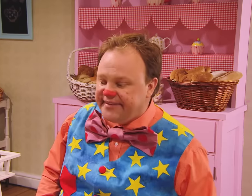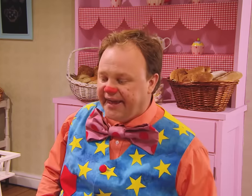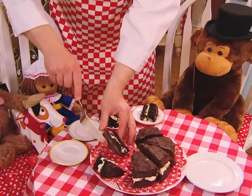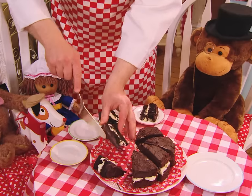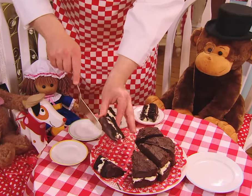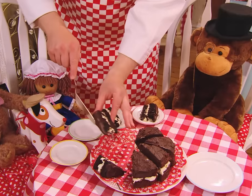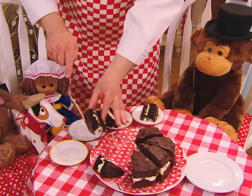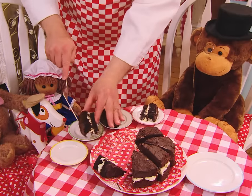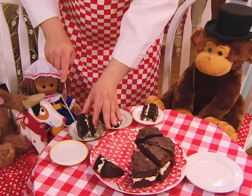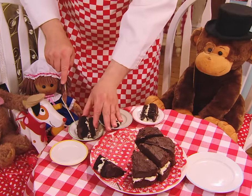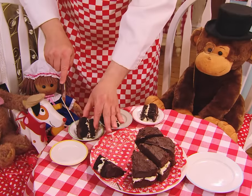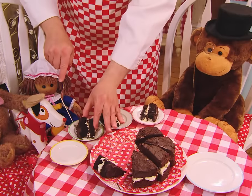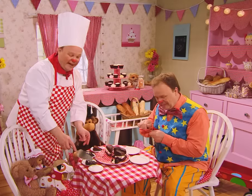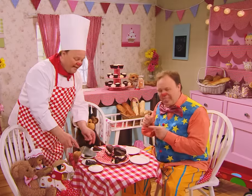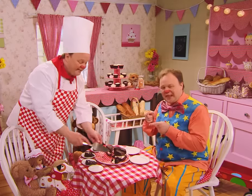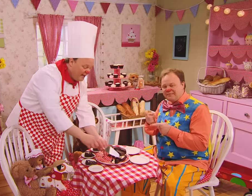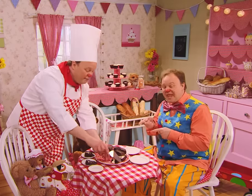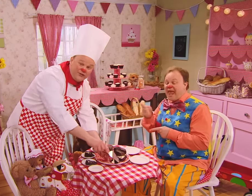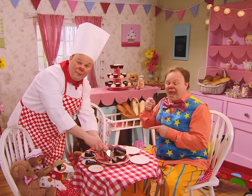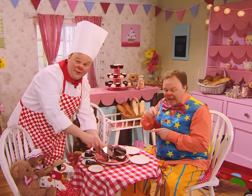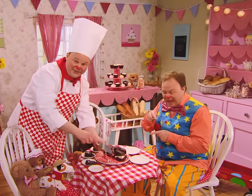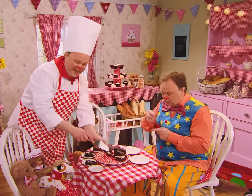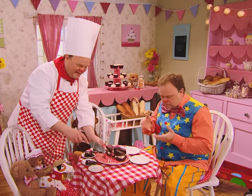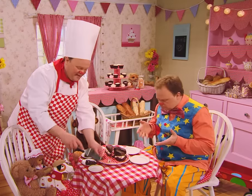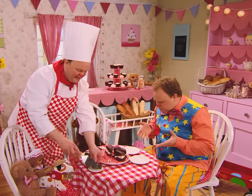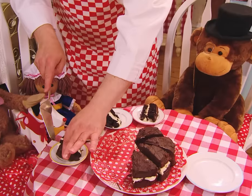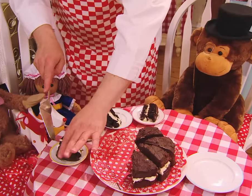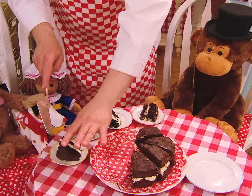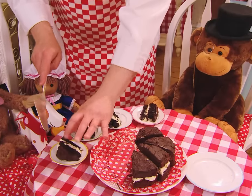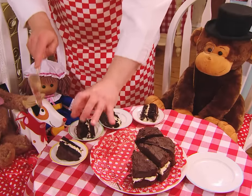puppy. And a slice for Tumble Ted. There we are.